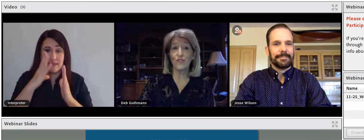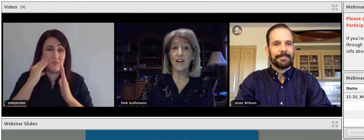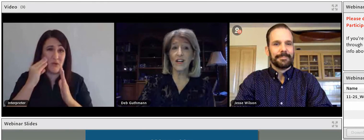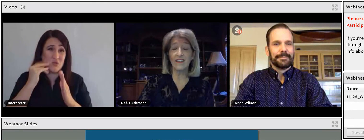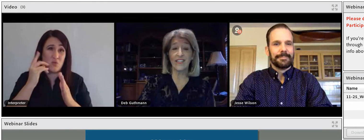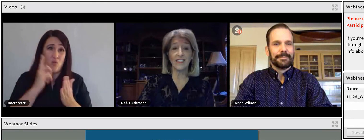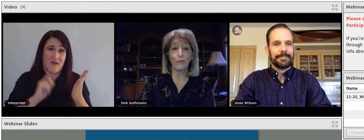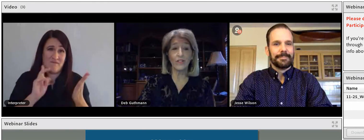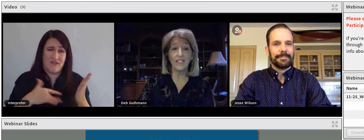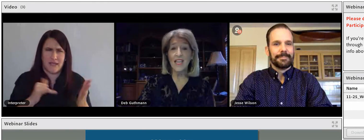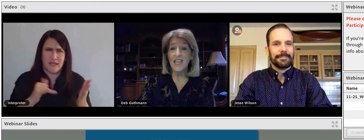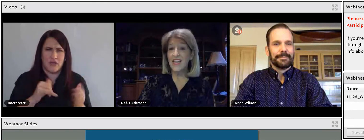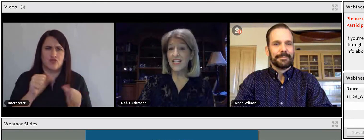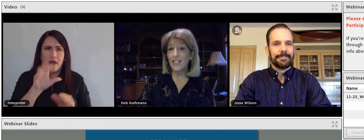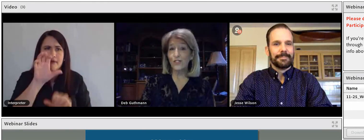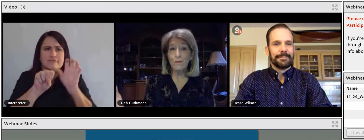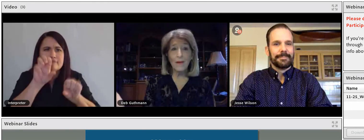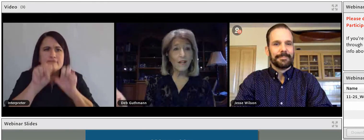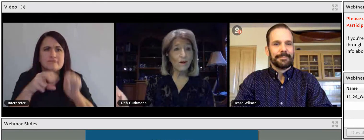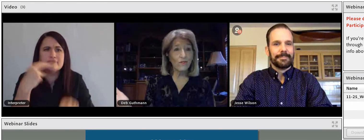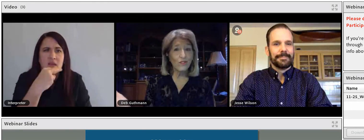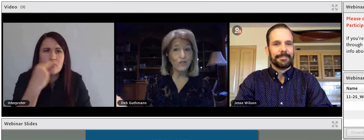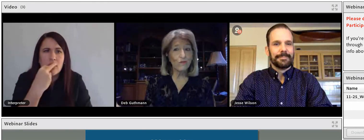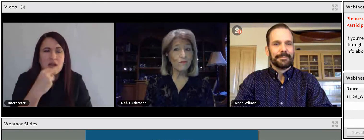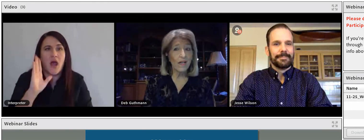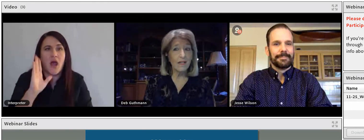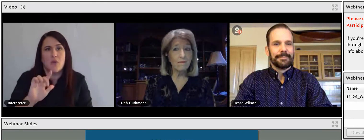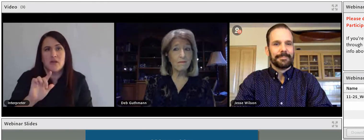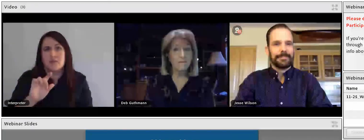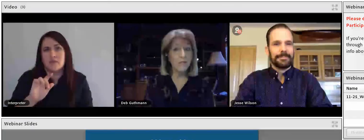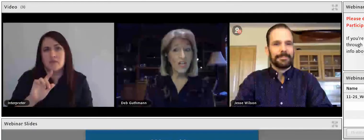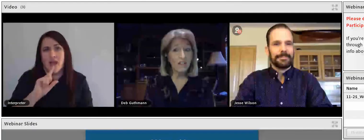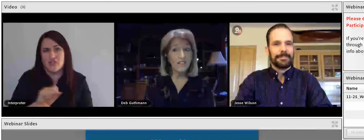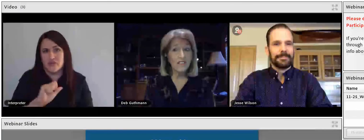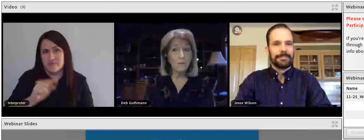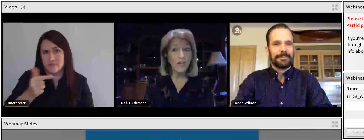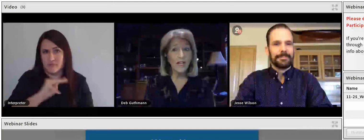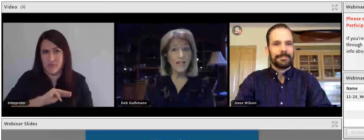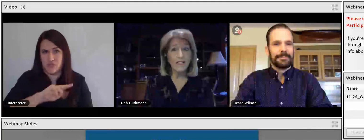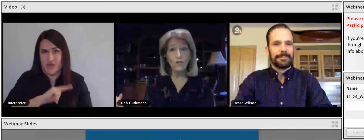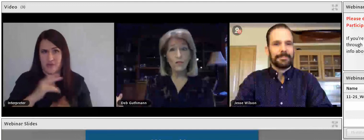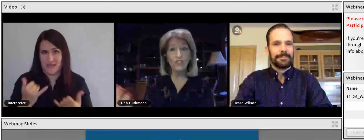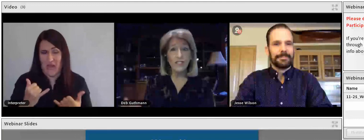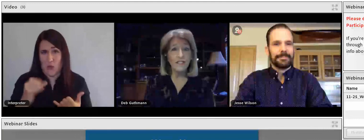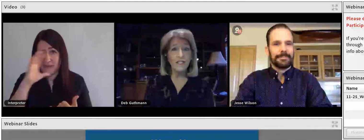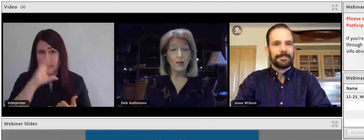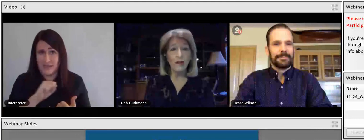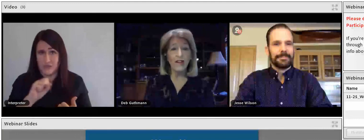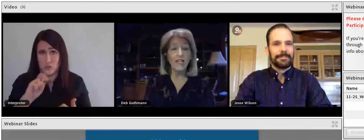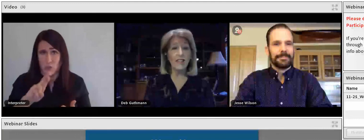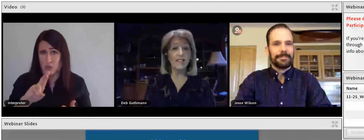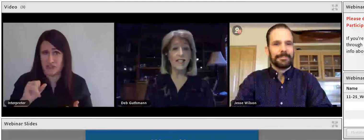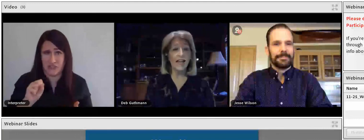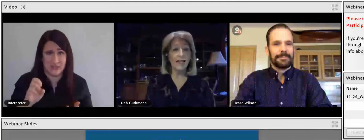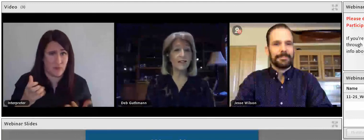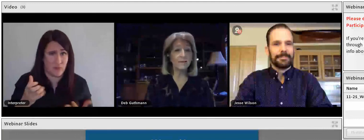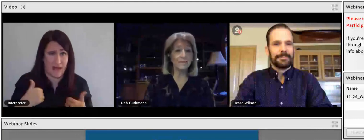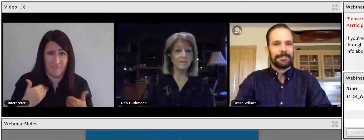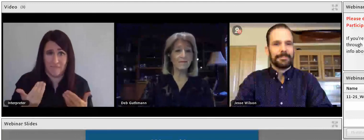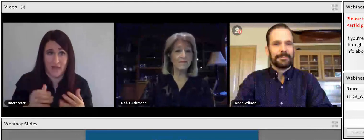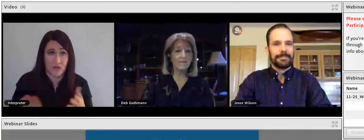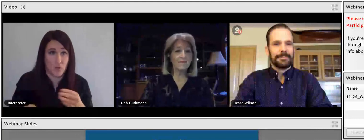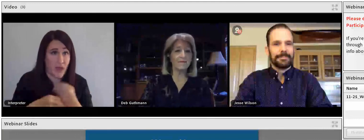it's like to try and lip read. And I'll turn it back over to Michelle at this point, I guess, or Jesse, if you have anything